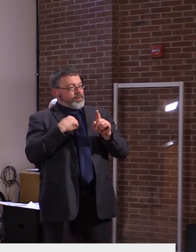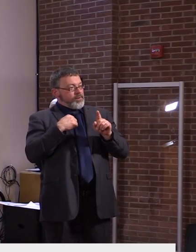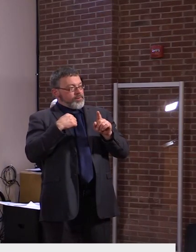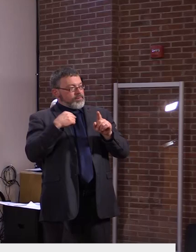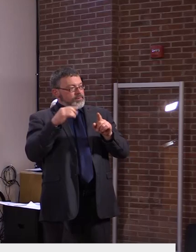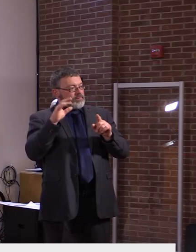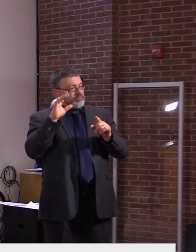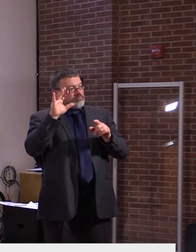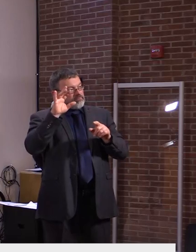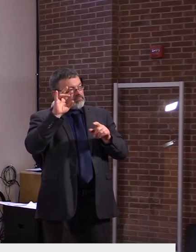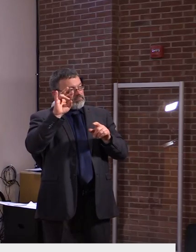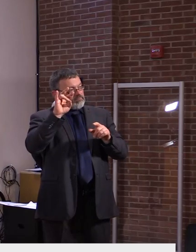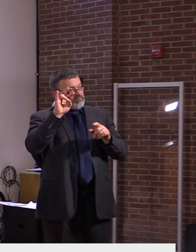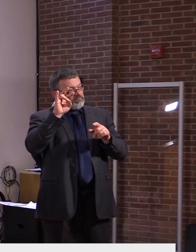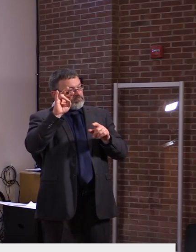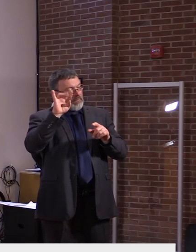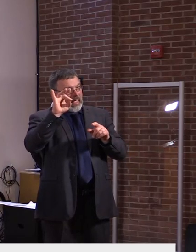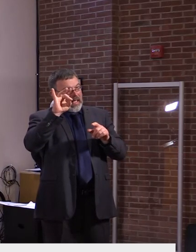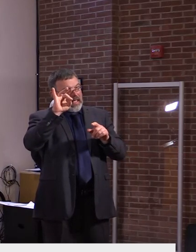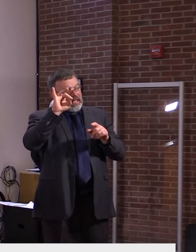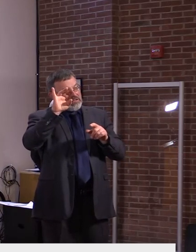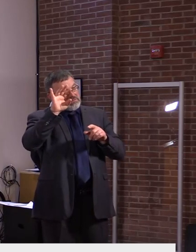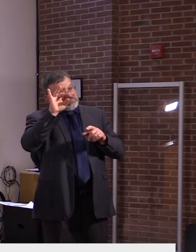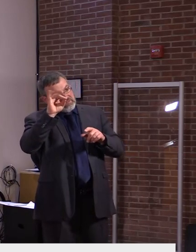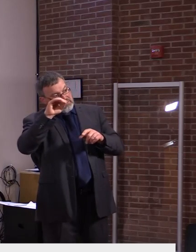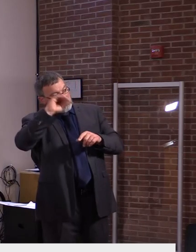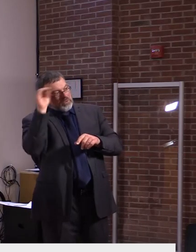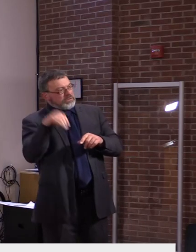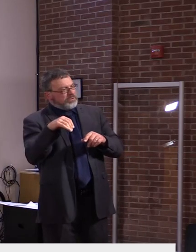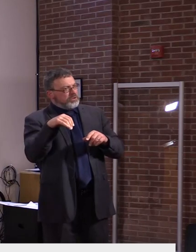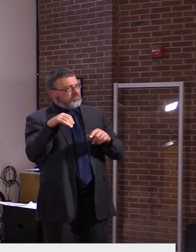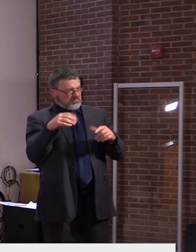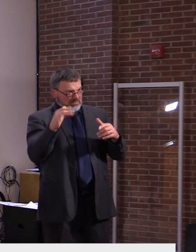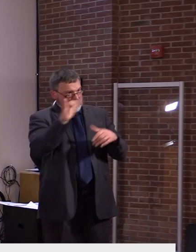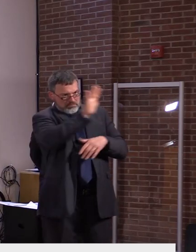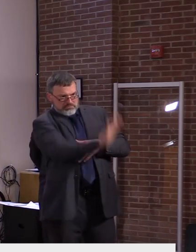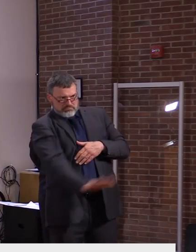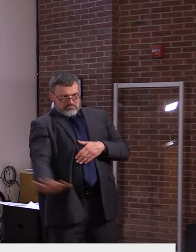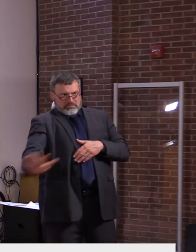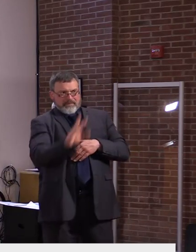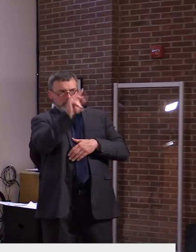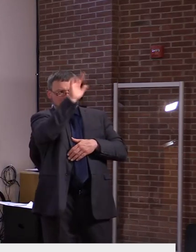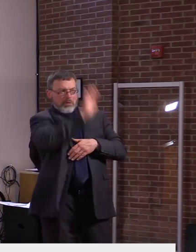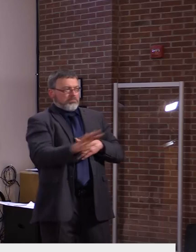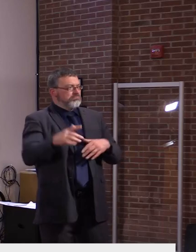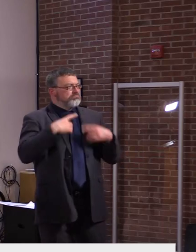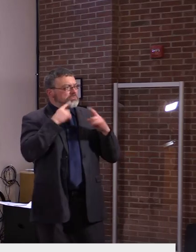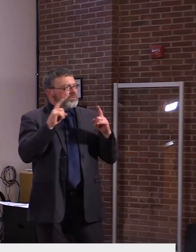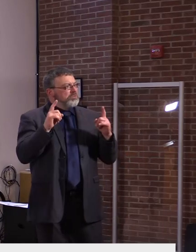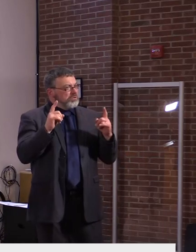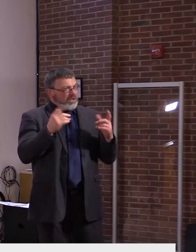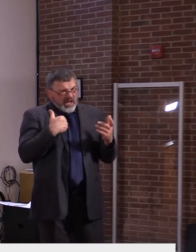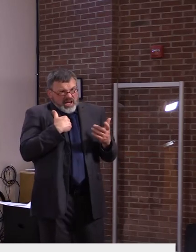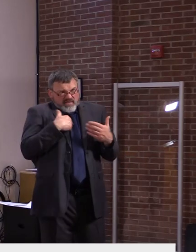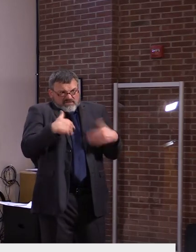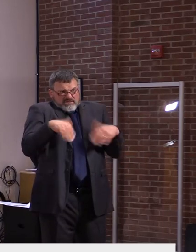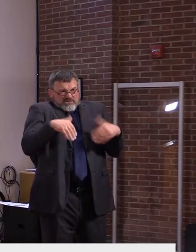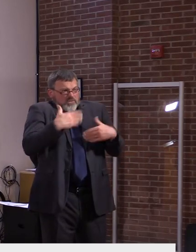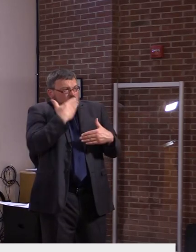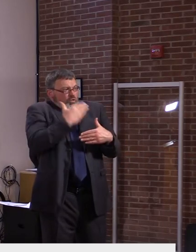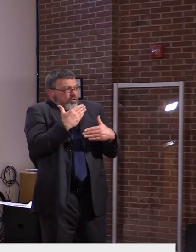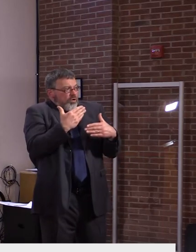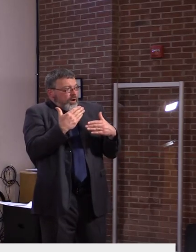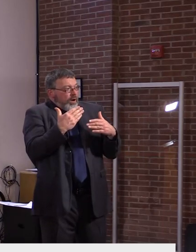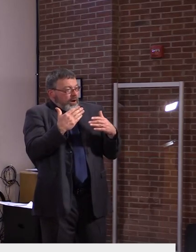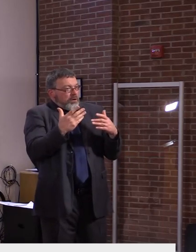of vaccine. So that's really quite extraordinary already and is continuing to increase.